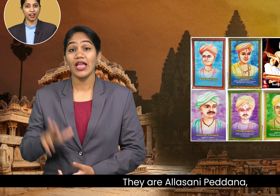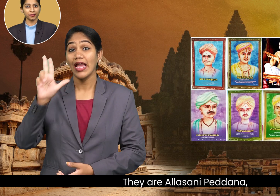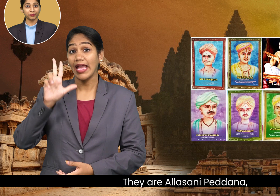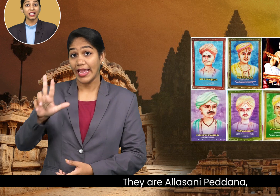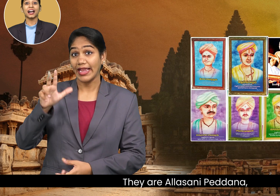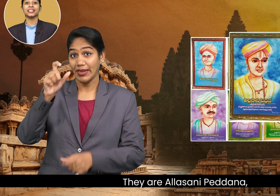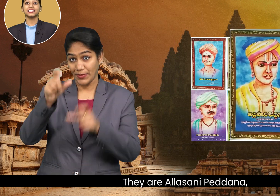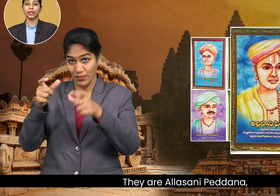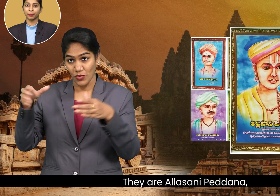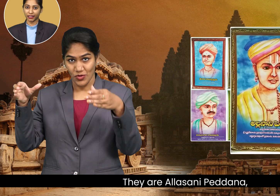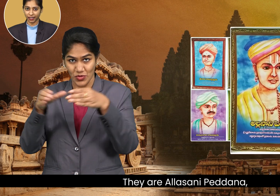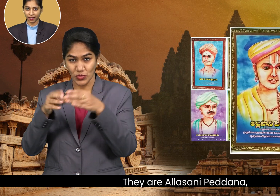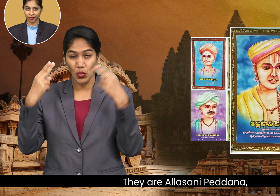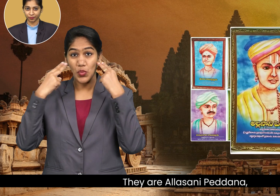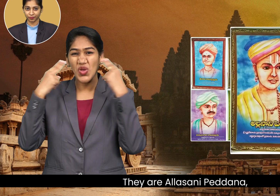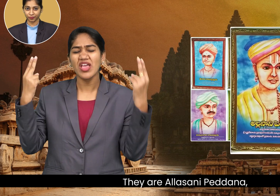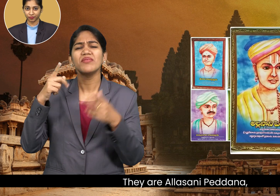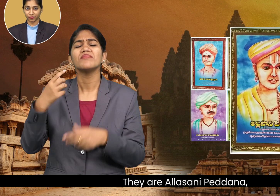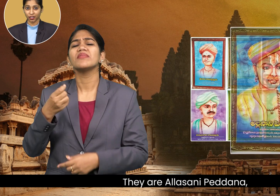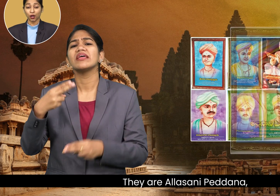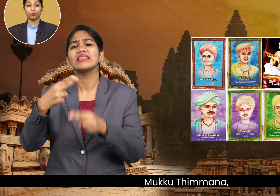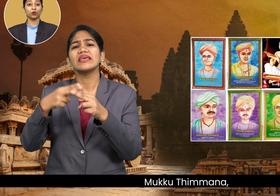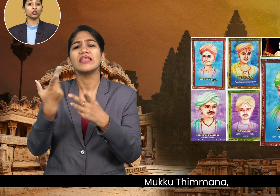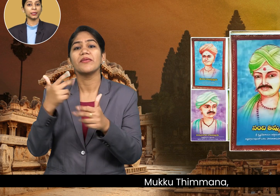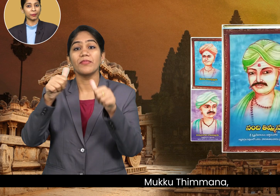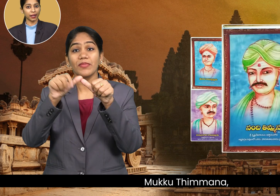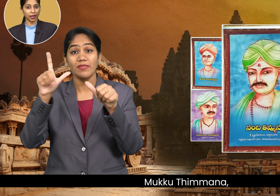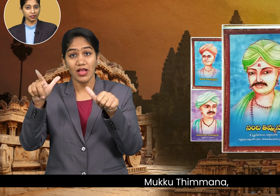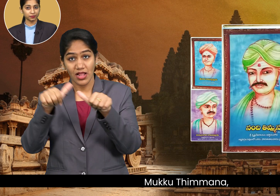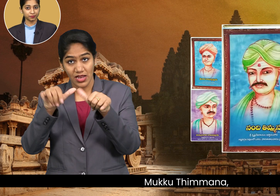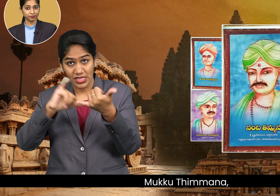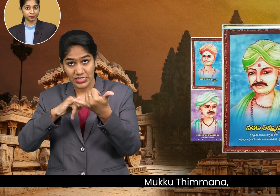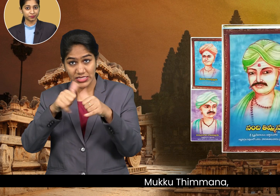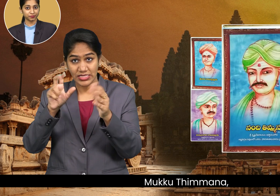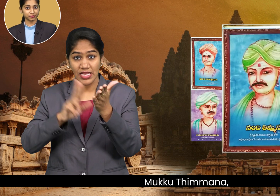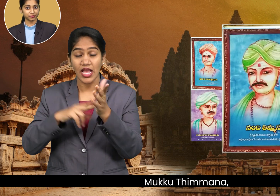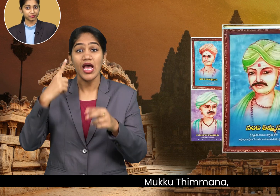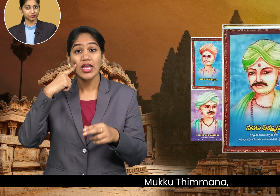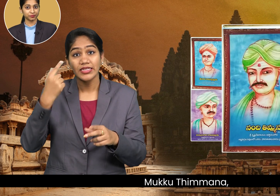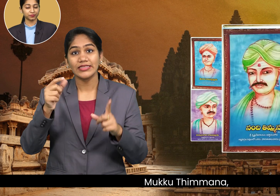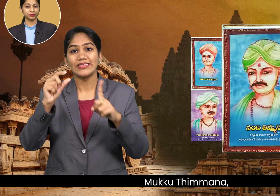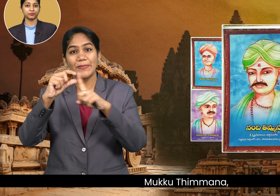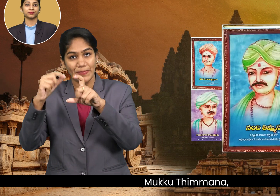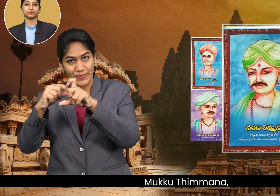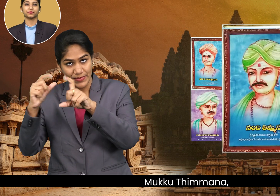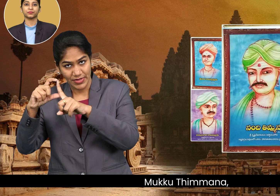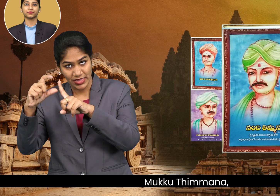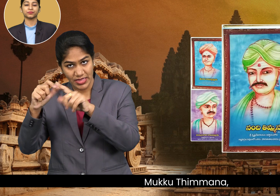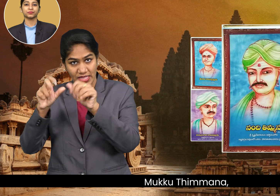They are Alasani Peddanna, Mukku Timmanna,